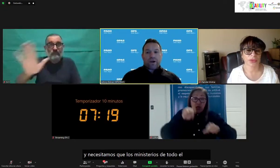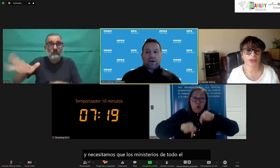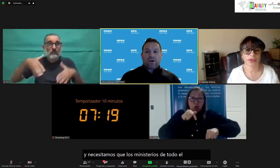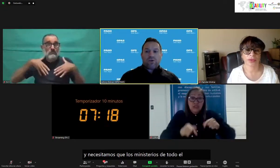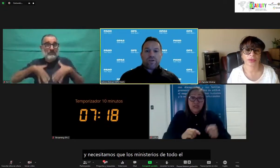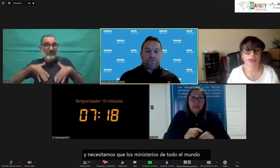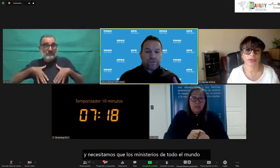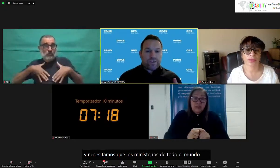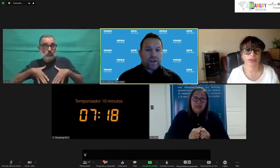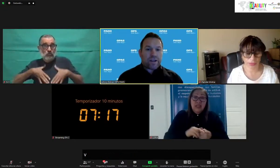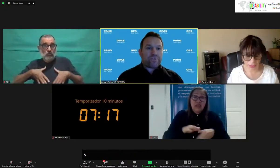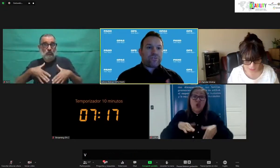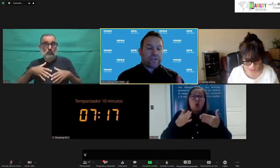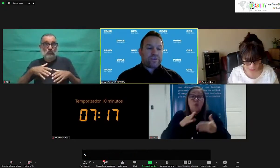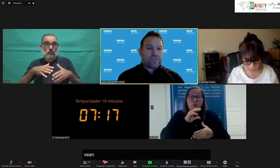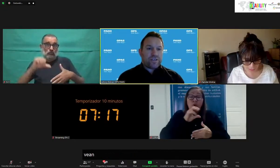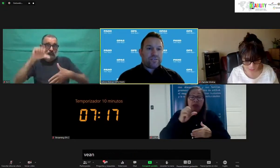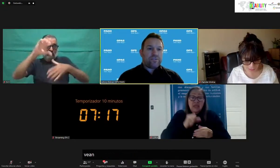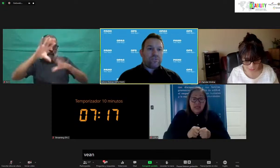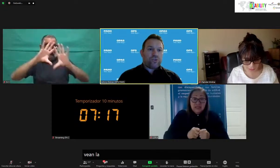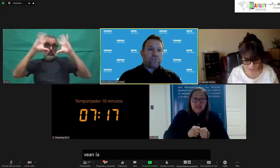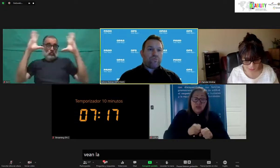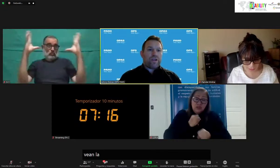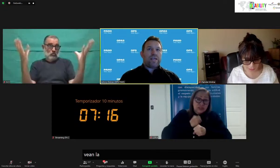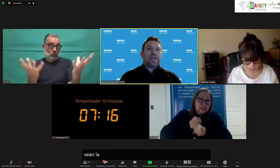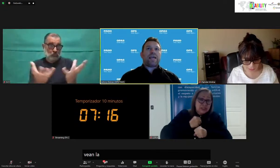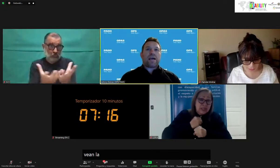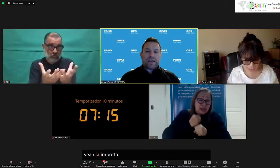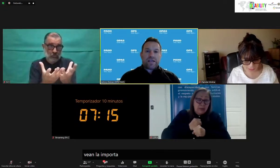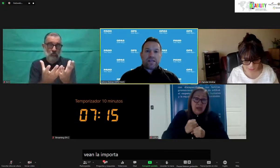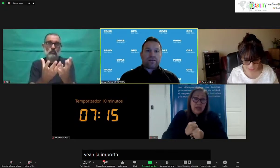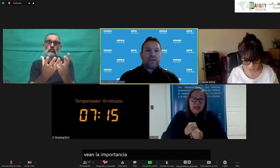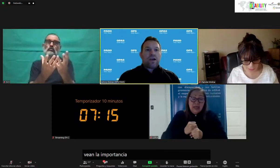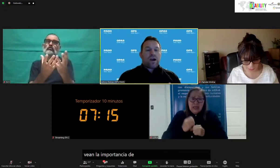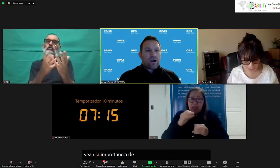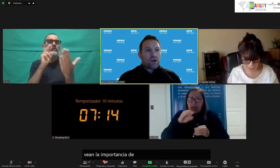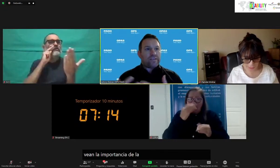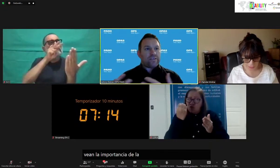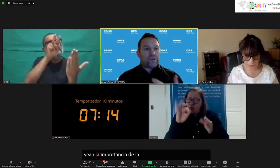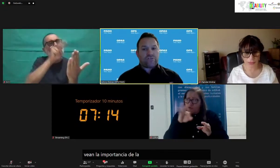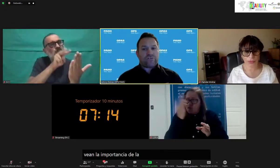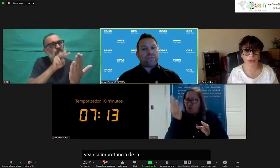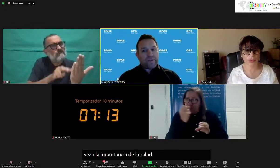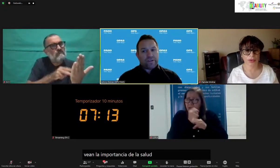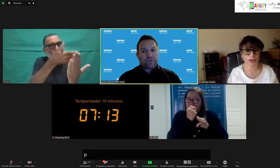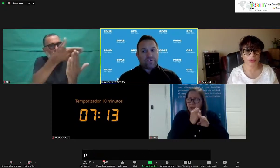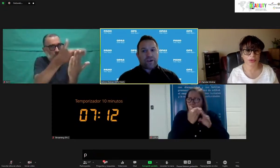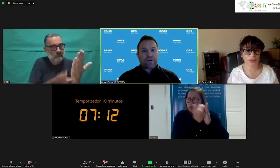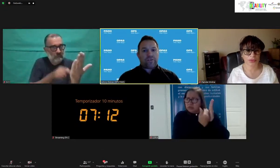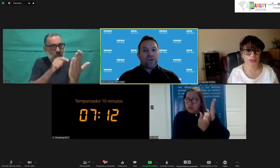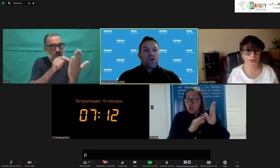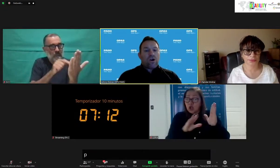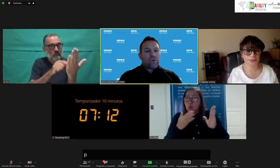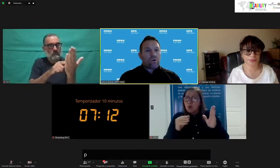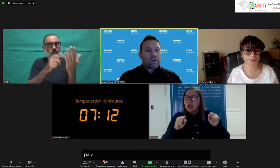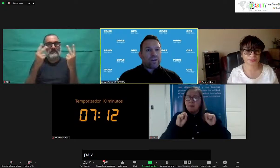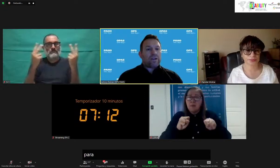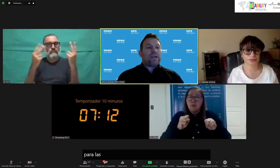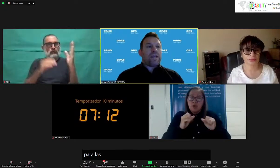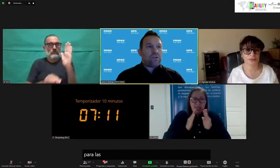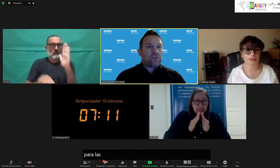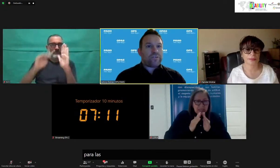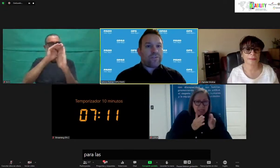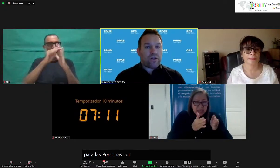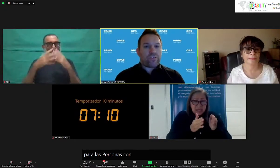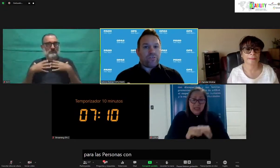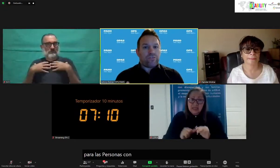at paho we've developed strategies to really guide our colleagues in countries and ministries of health on what